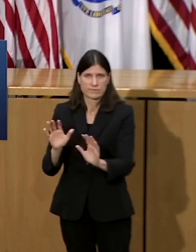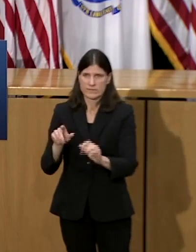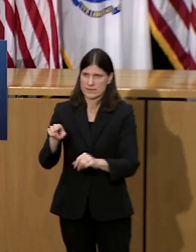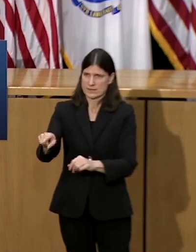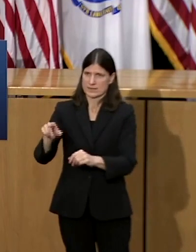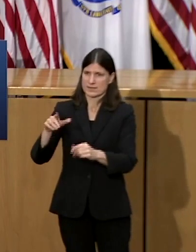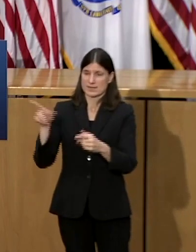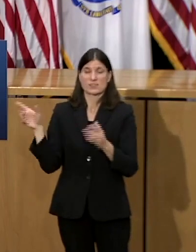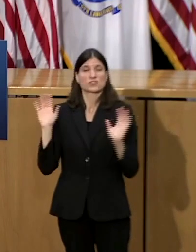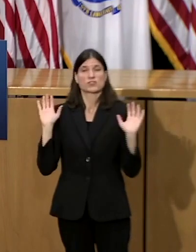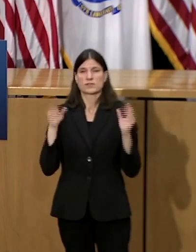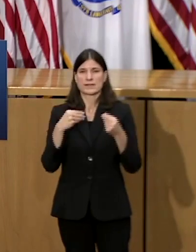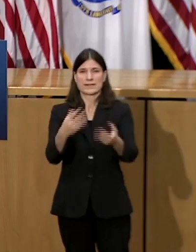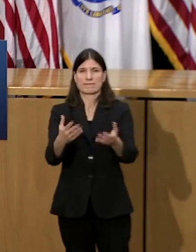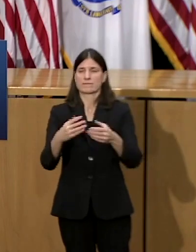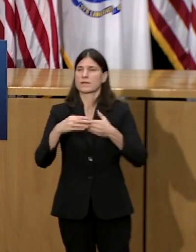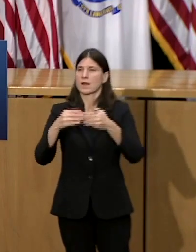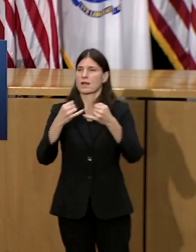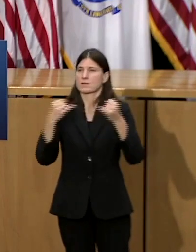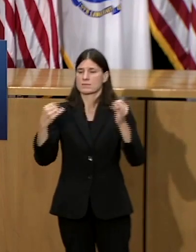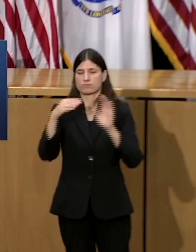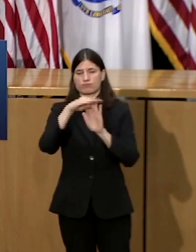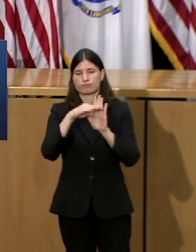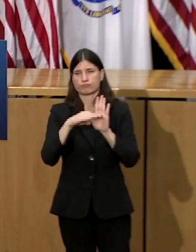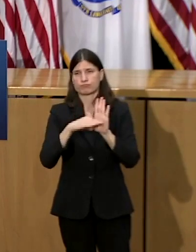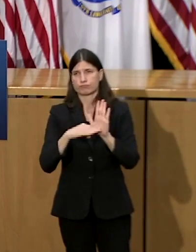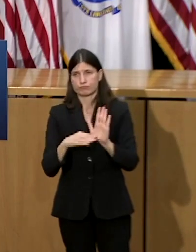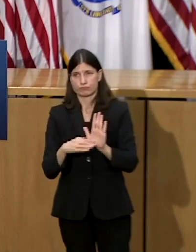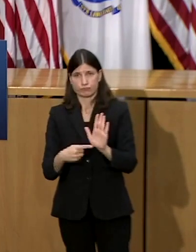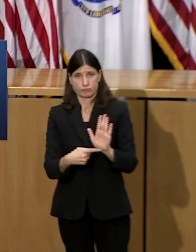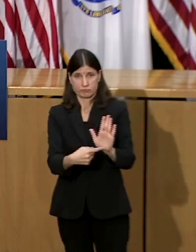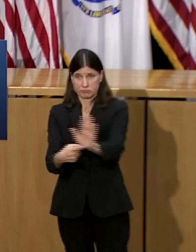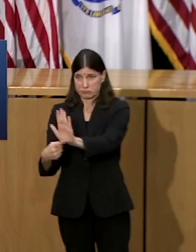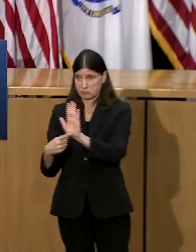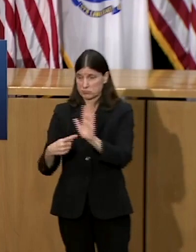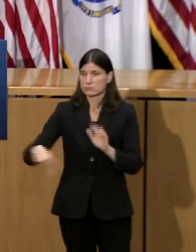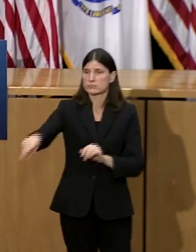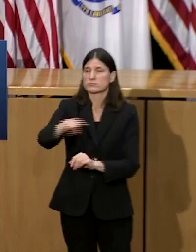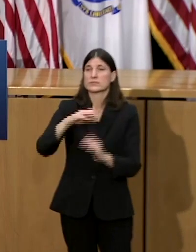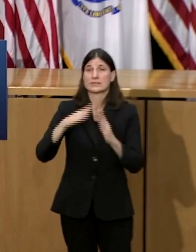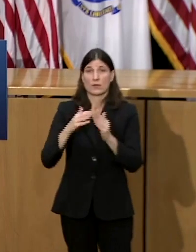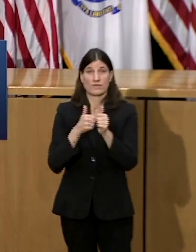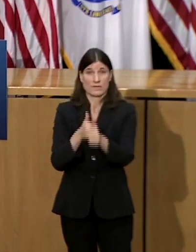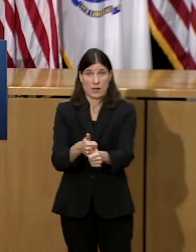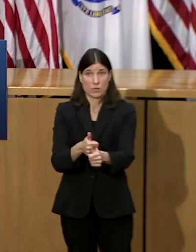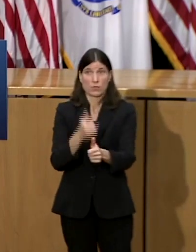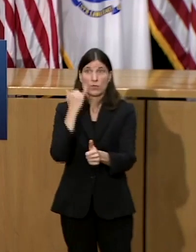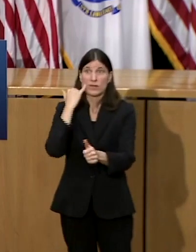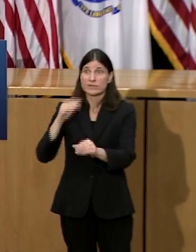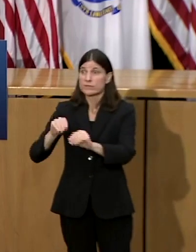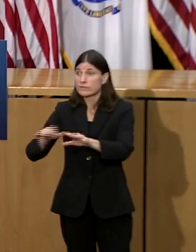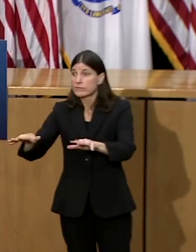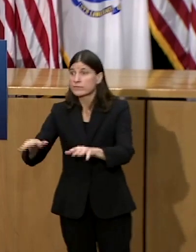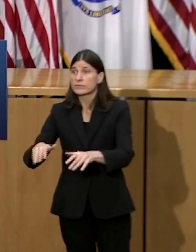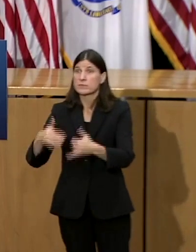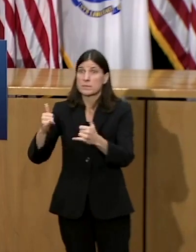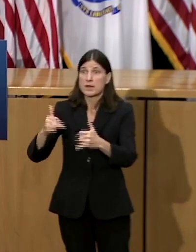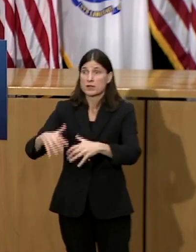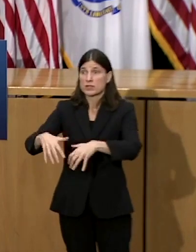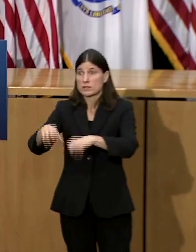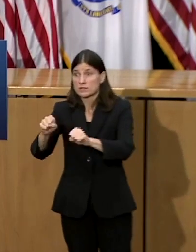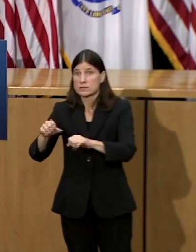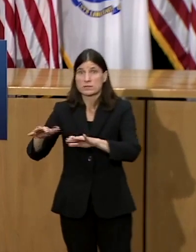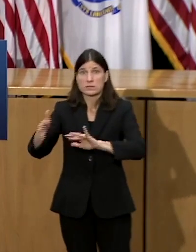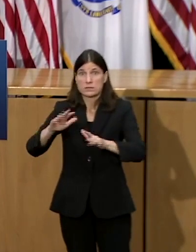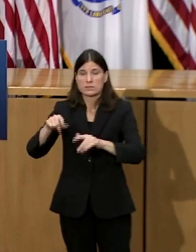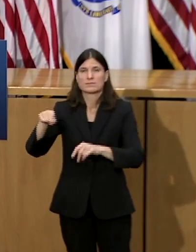our colleagues in the pediatric and public health community to develop it. We put a lot of federal and state resources on the table to give